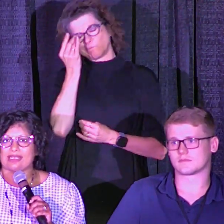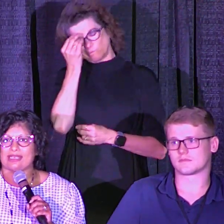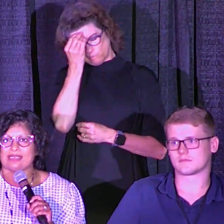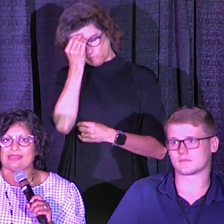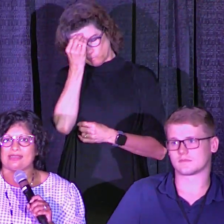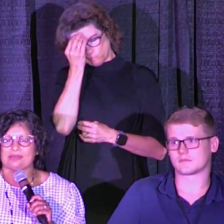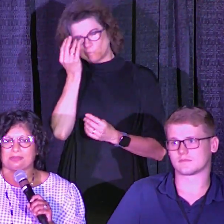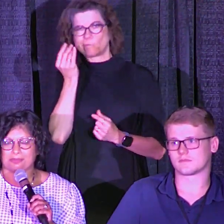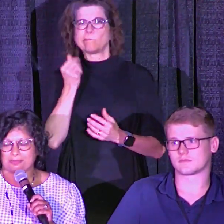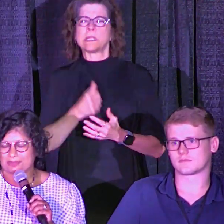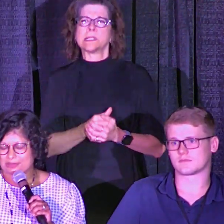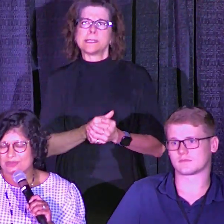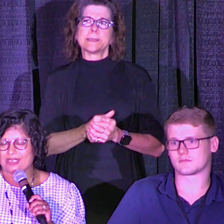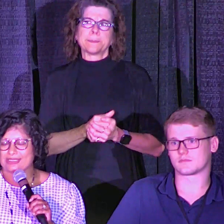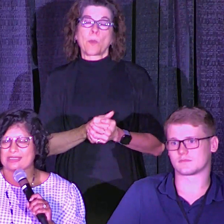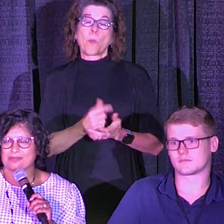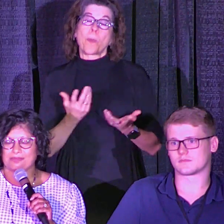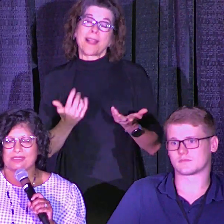it,